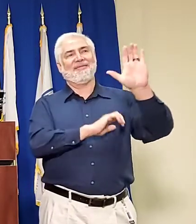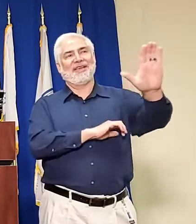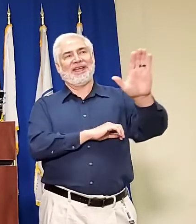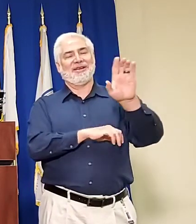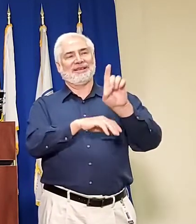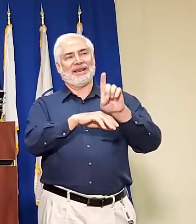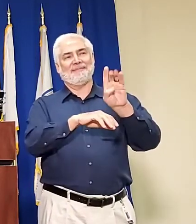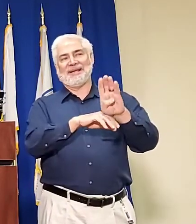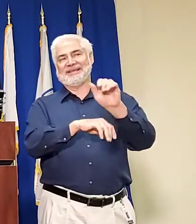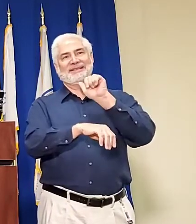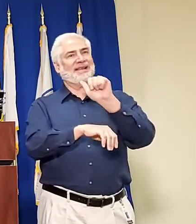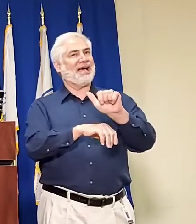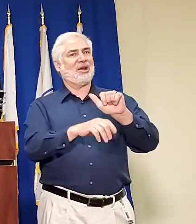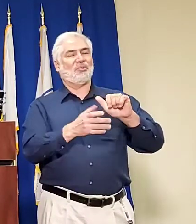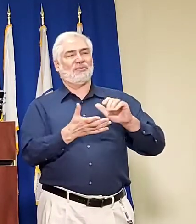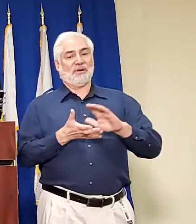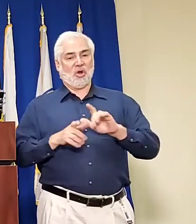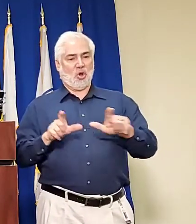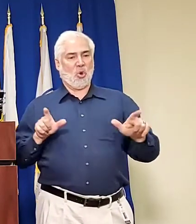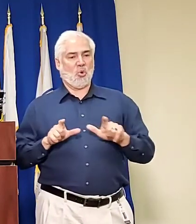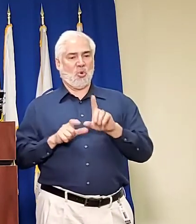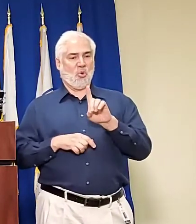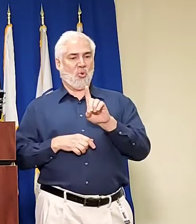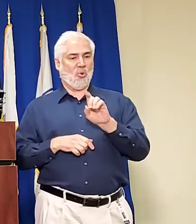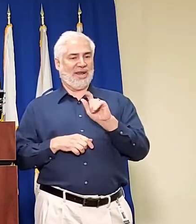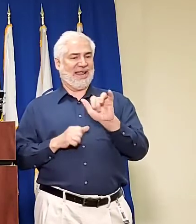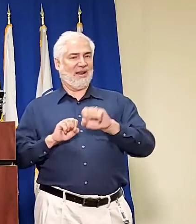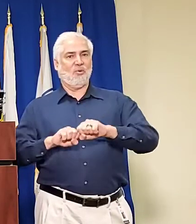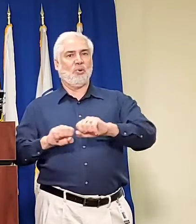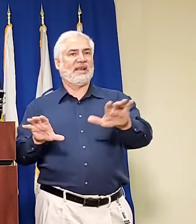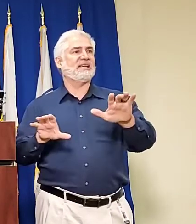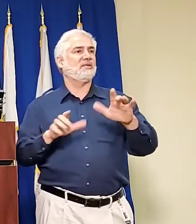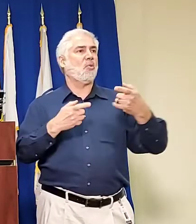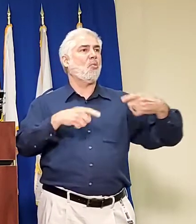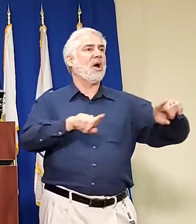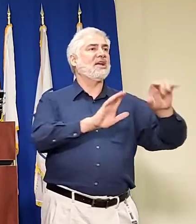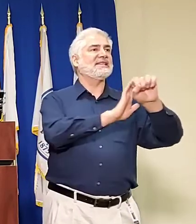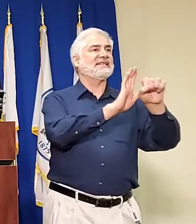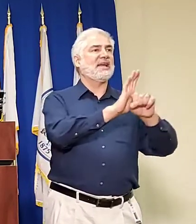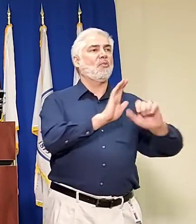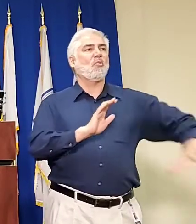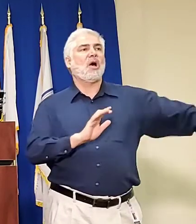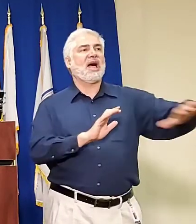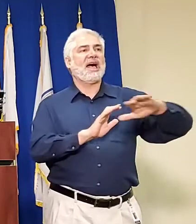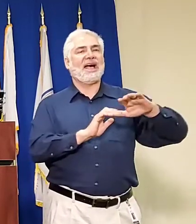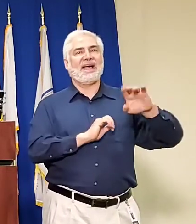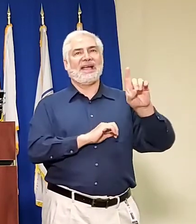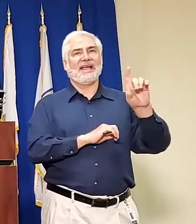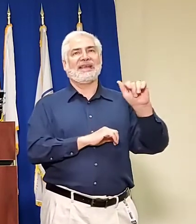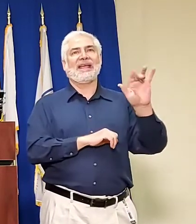and we've been asked not to release local data while the state may perhaps release statewide data.